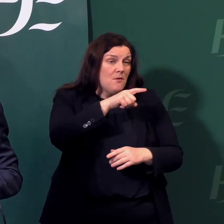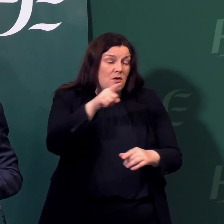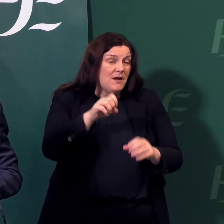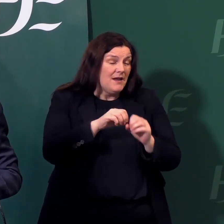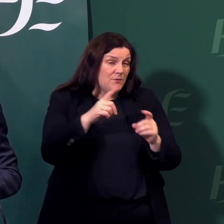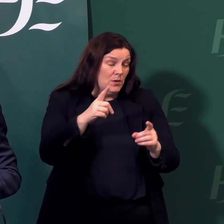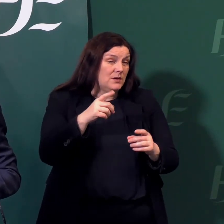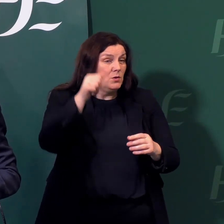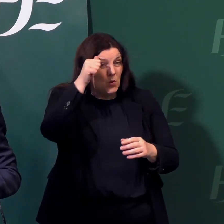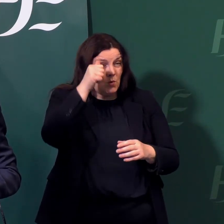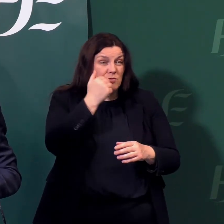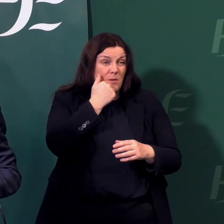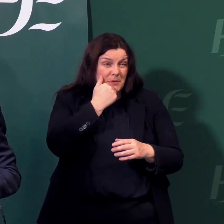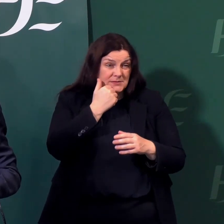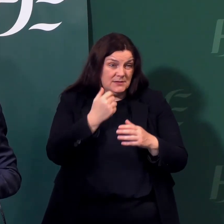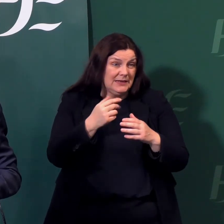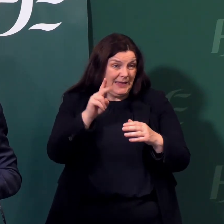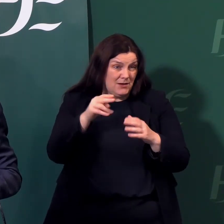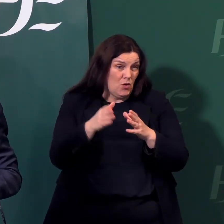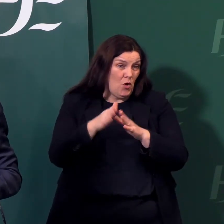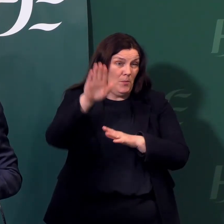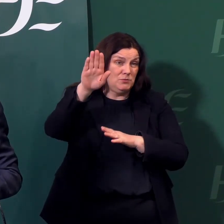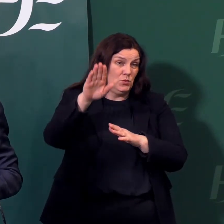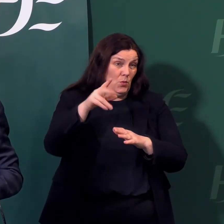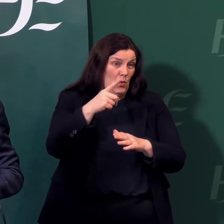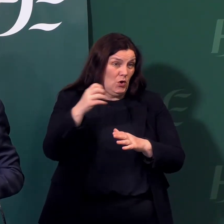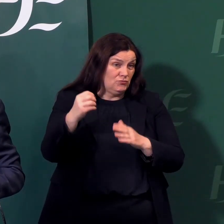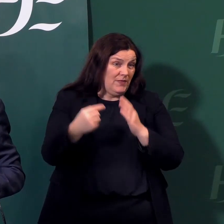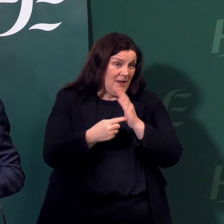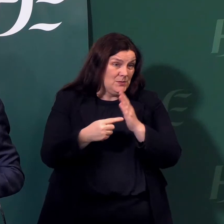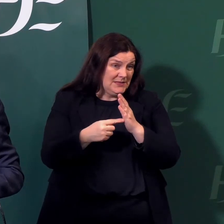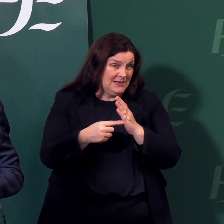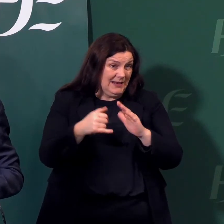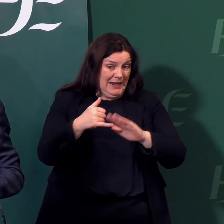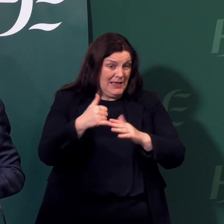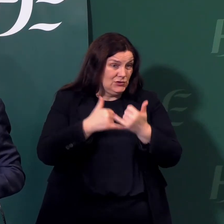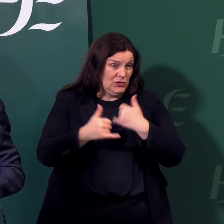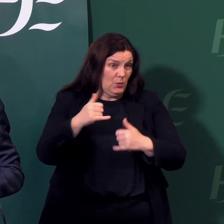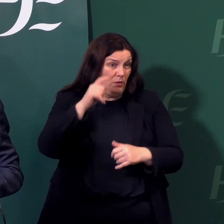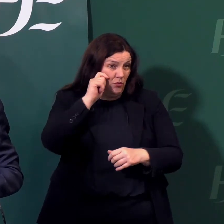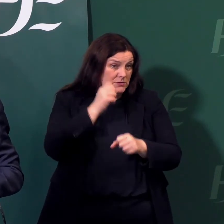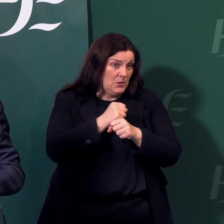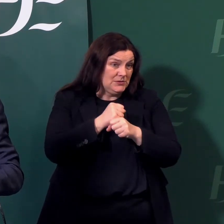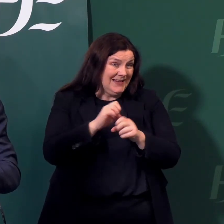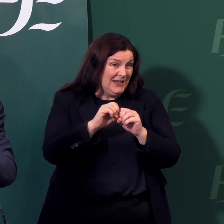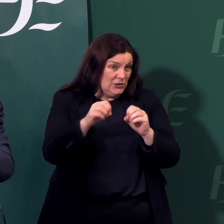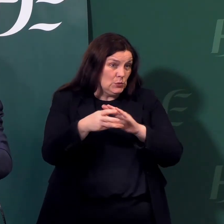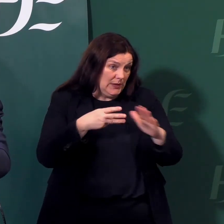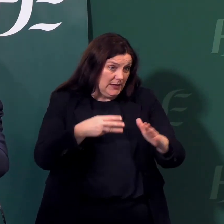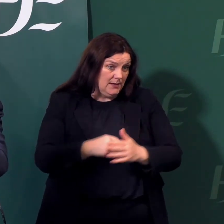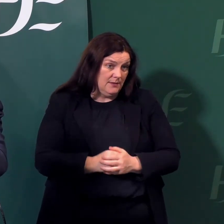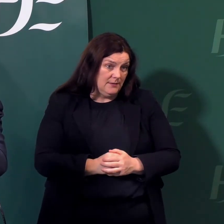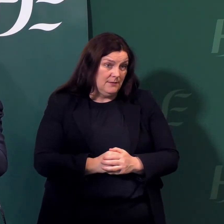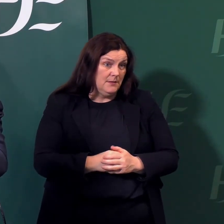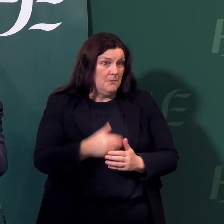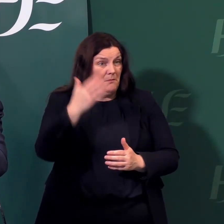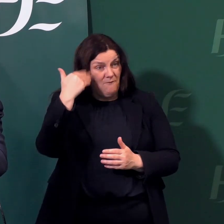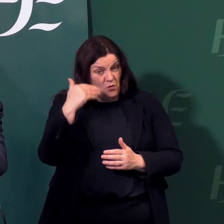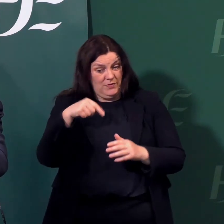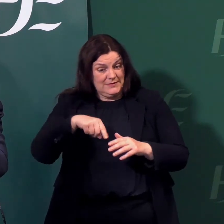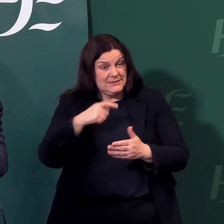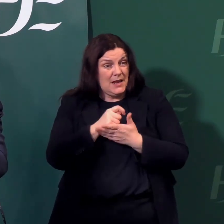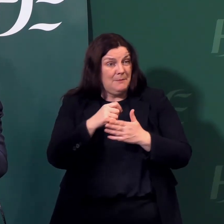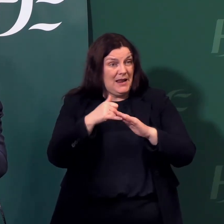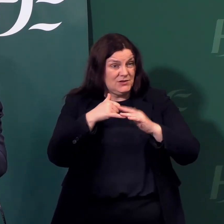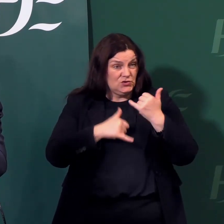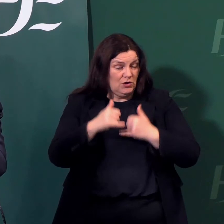we are talking to scale up to 100,000 this time last year per week. We completed our highest daily